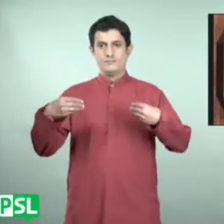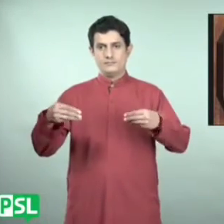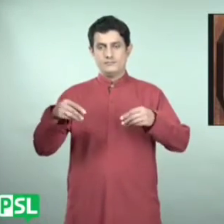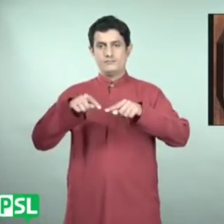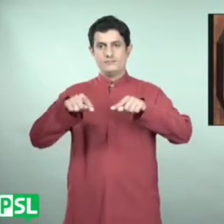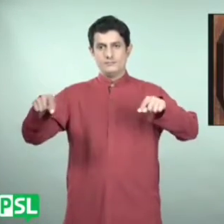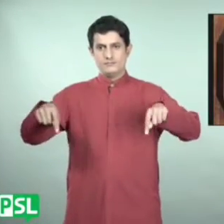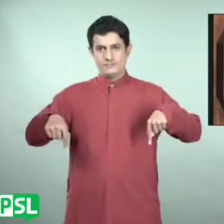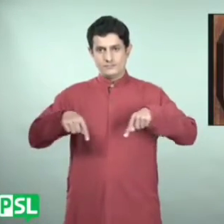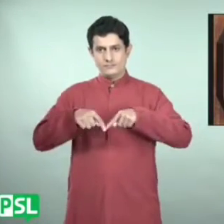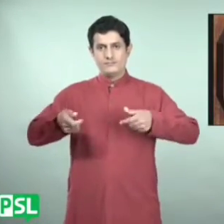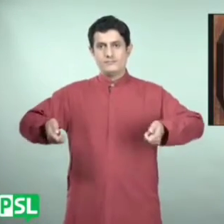tray liner,